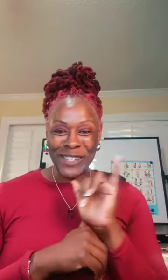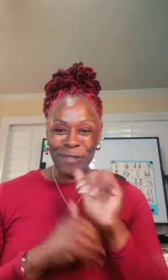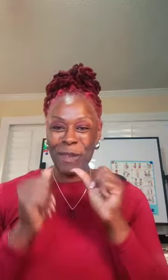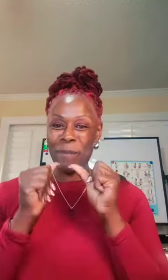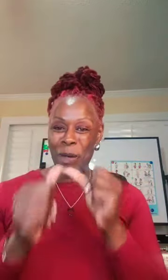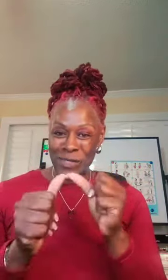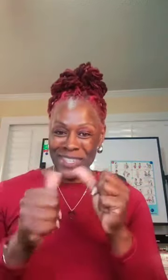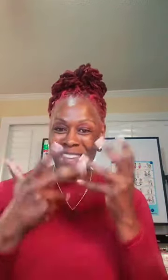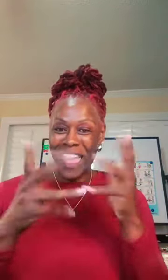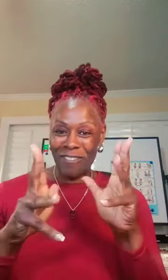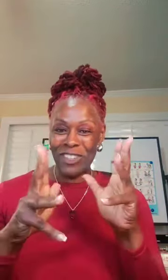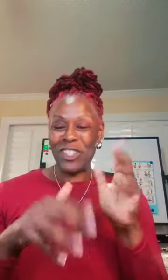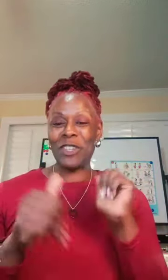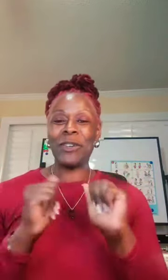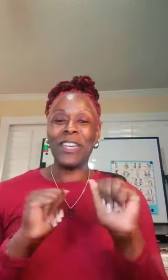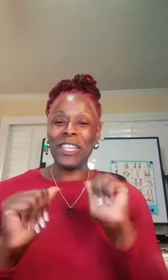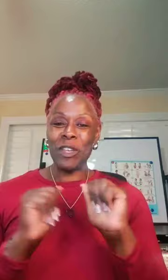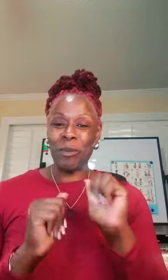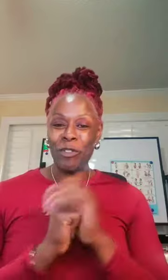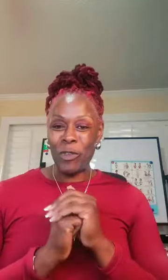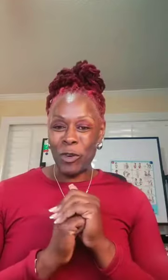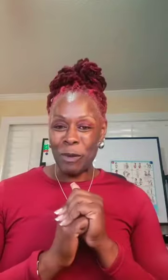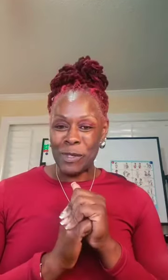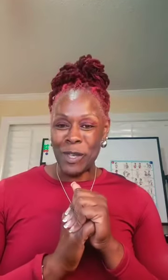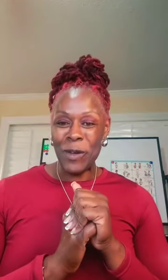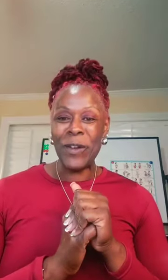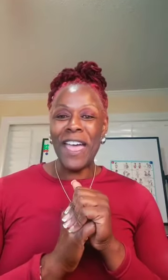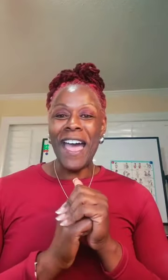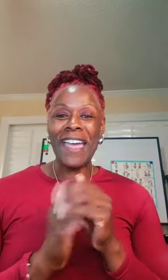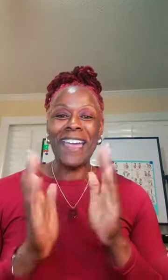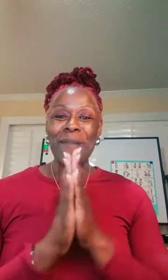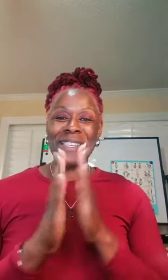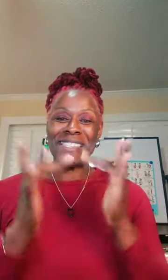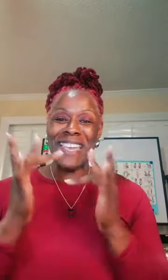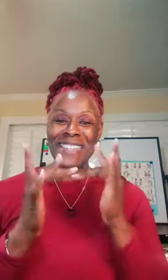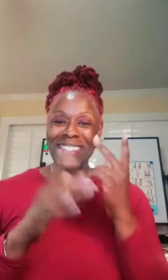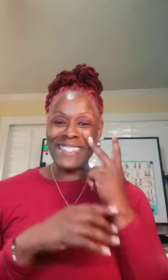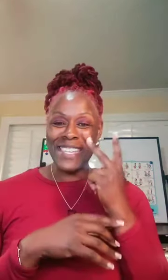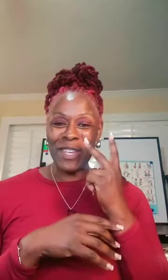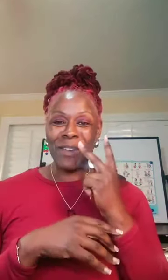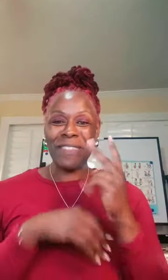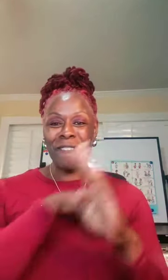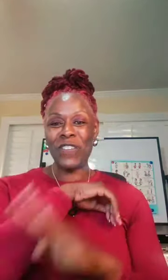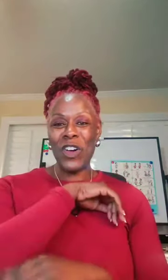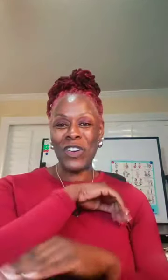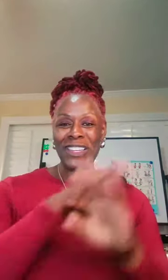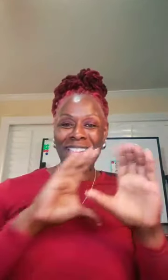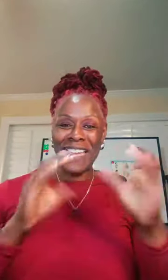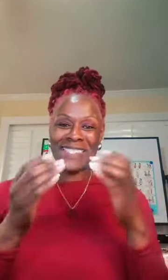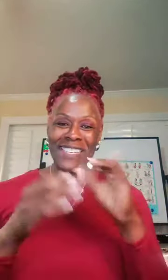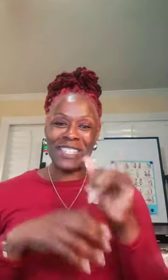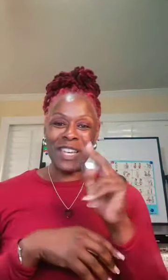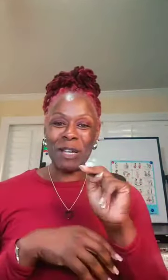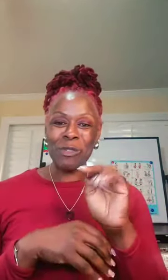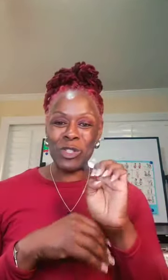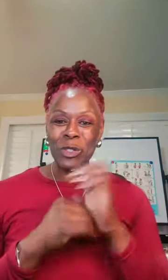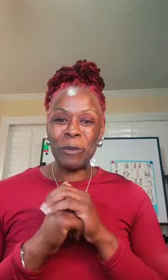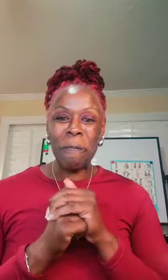be posted after you perform. So I'm excited to see you in the fall class in June.